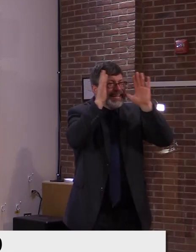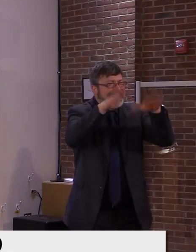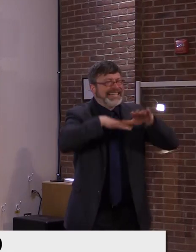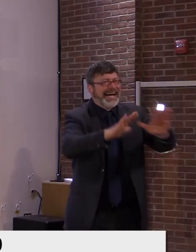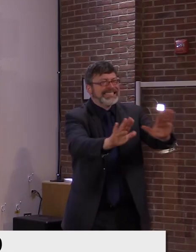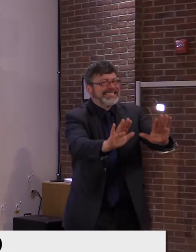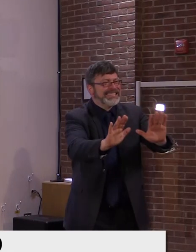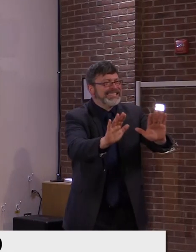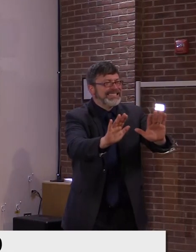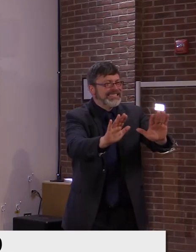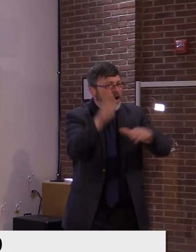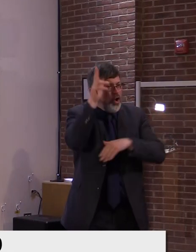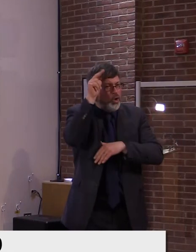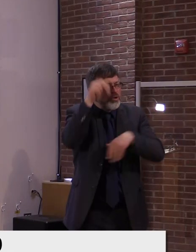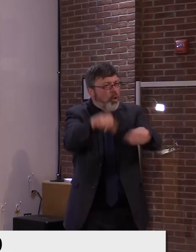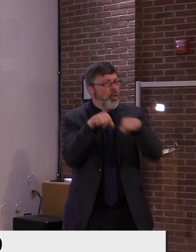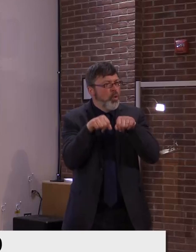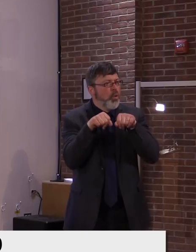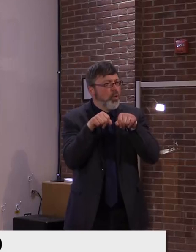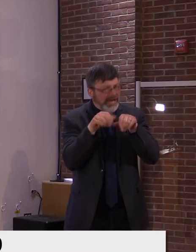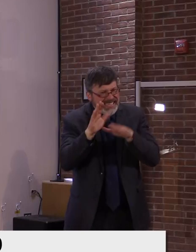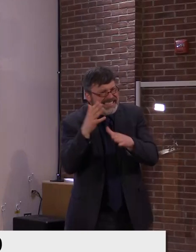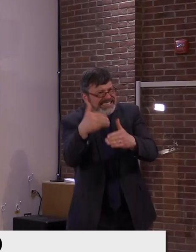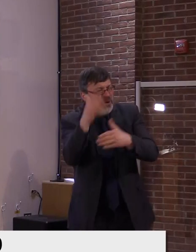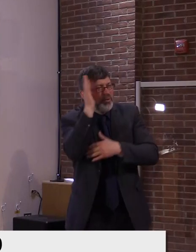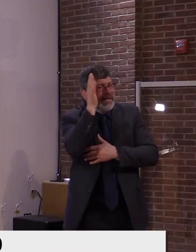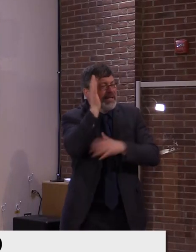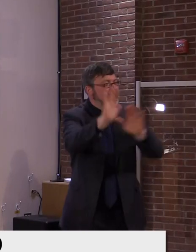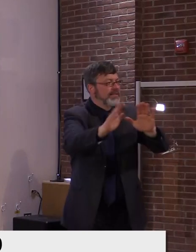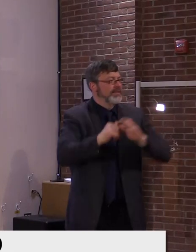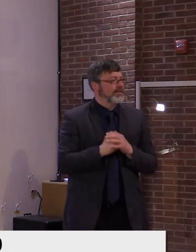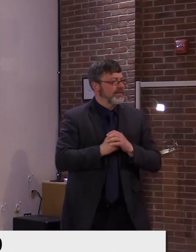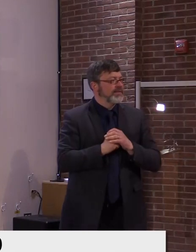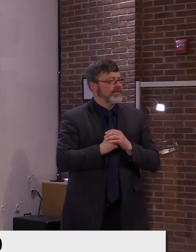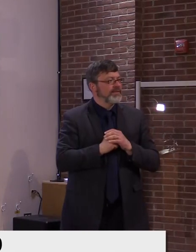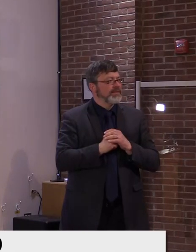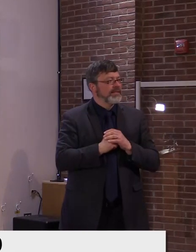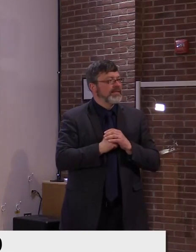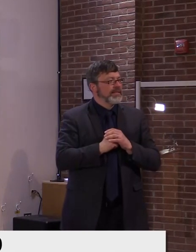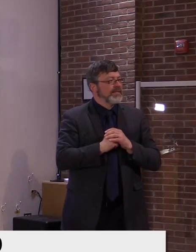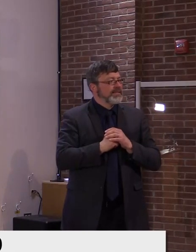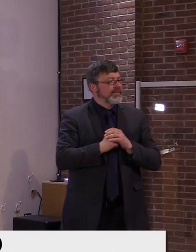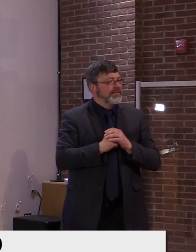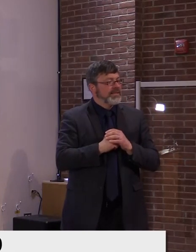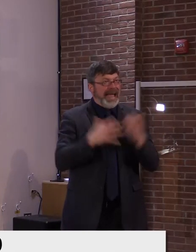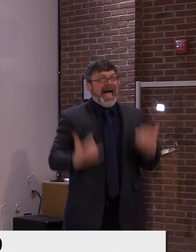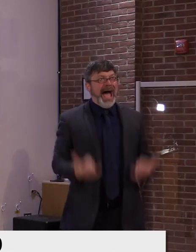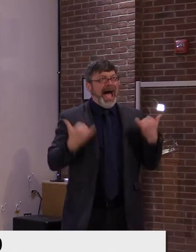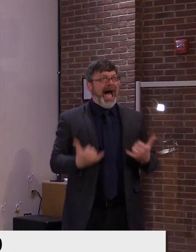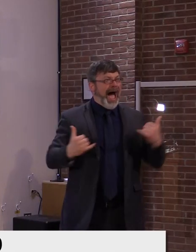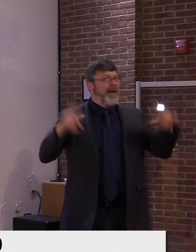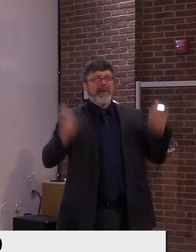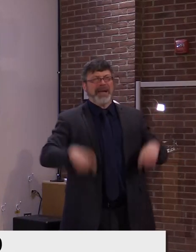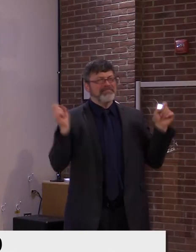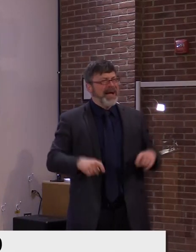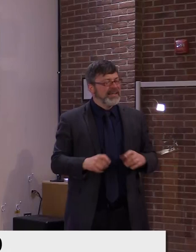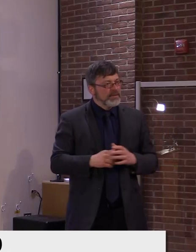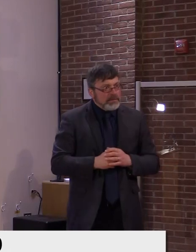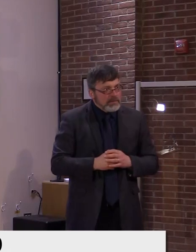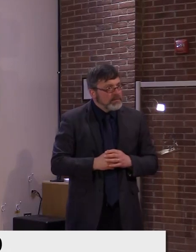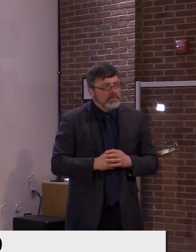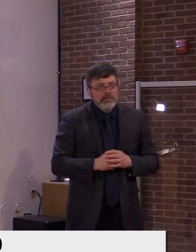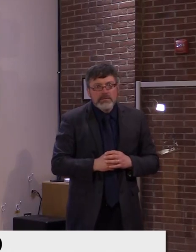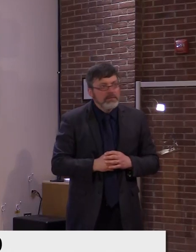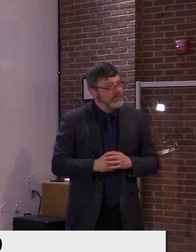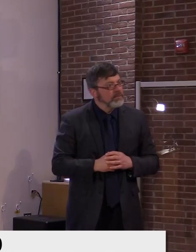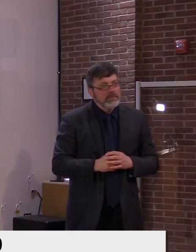are all part of a larger community and need to protect one another as we wait for more Vermonters to get vaccinated. We've